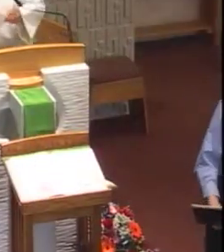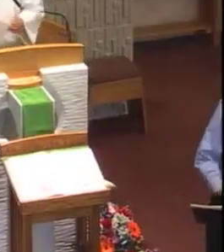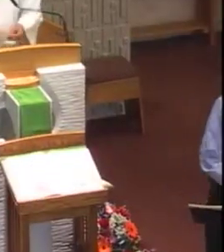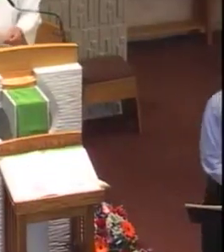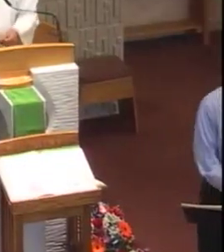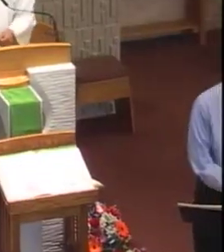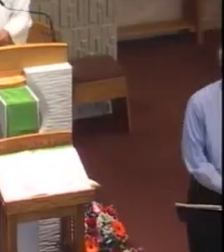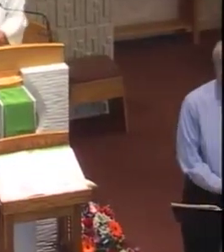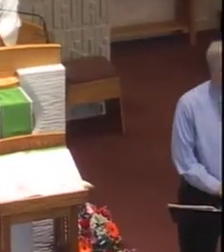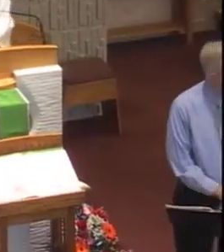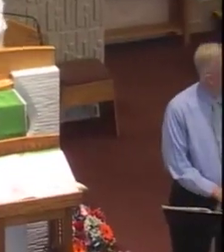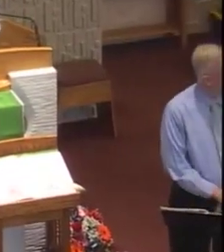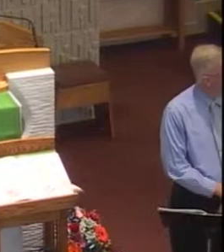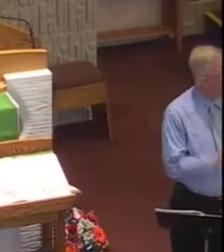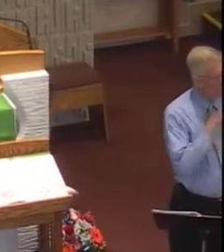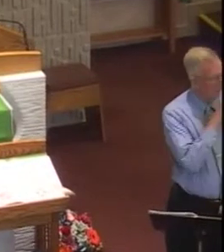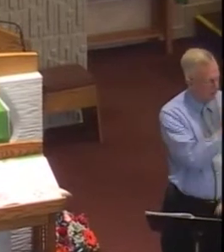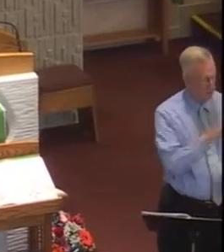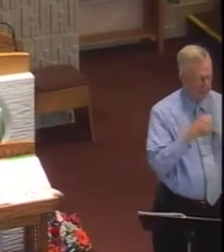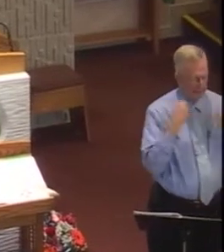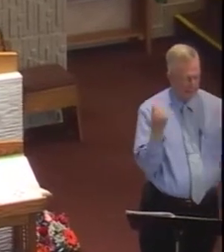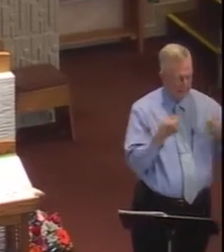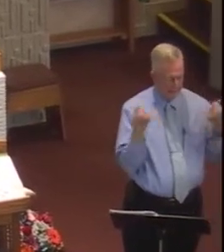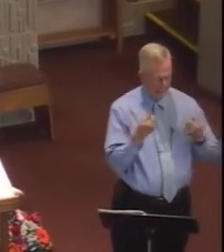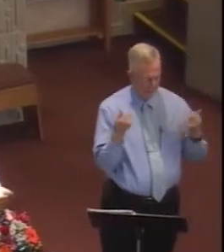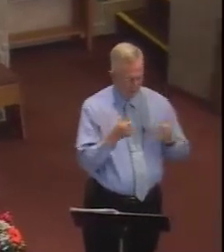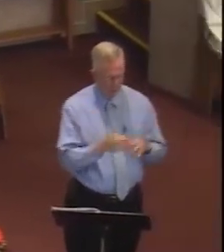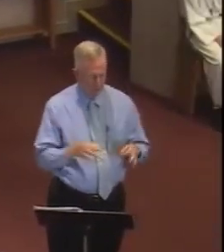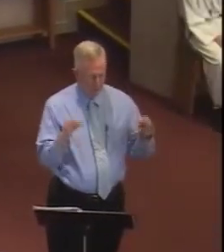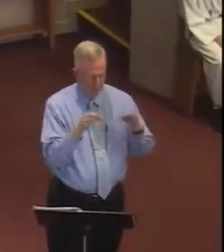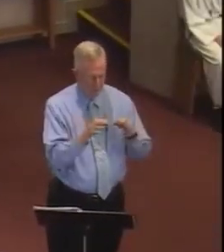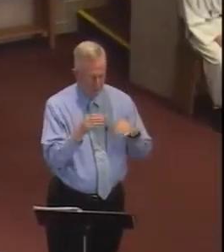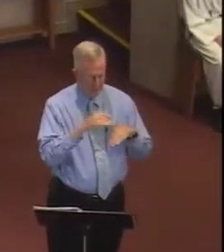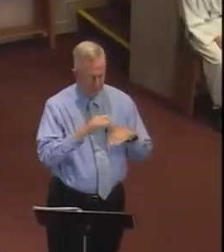Mass for the 8 a.m. Mass at his,